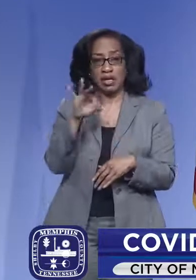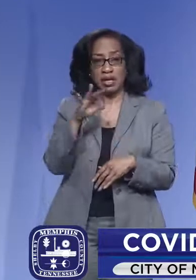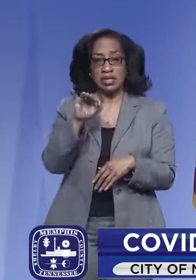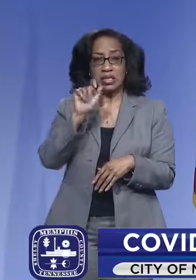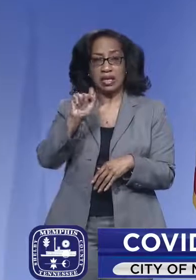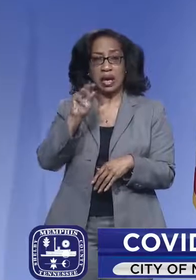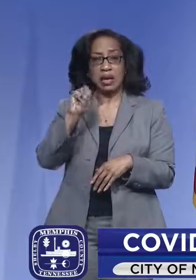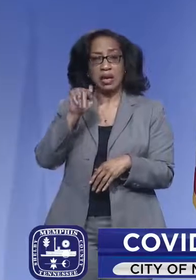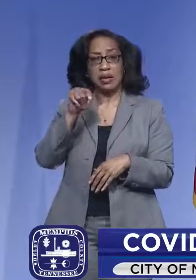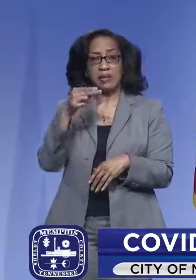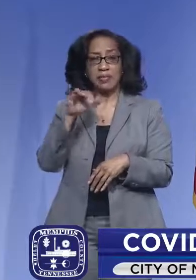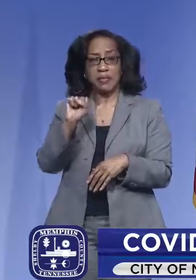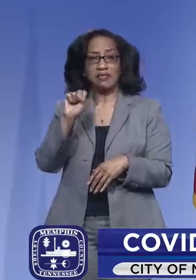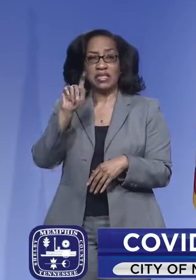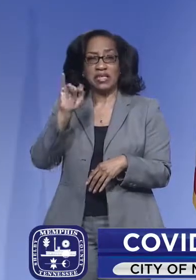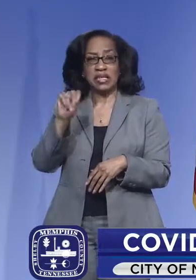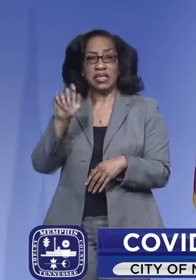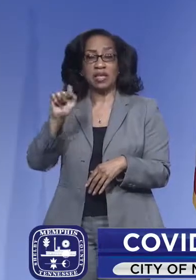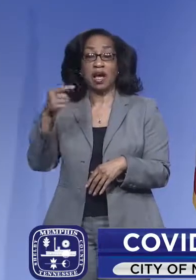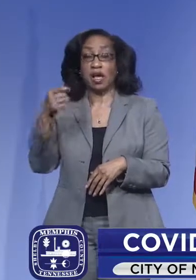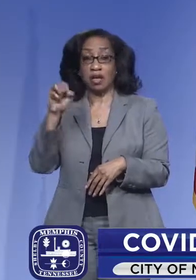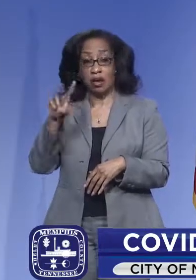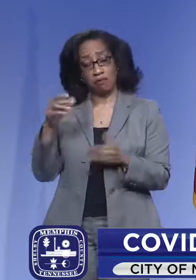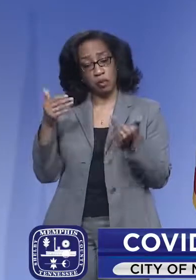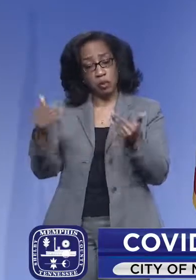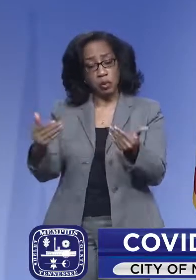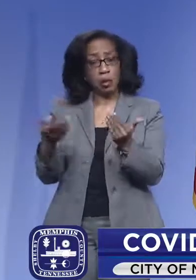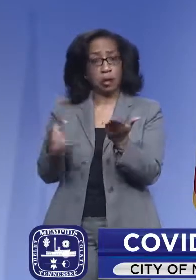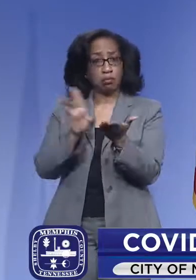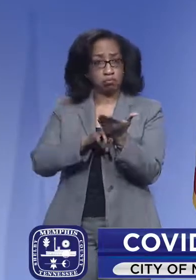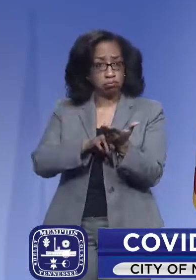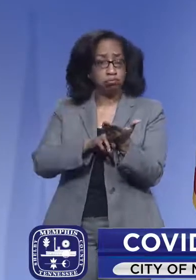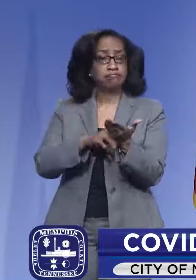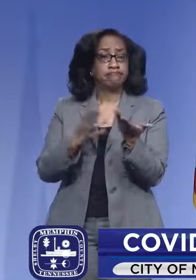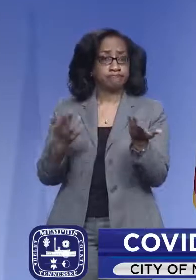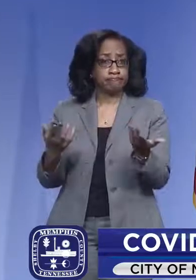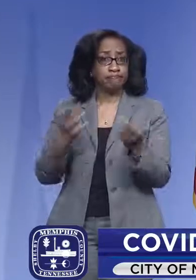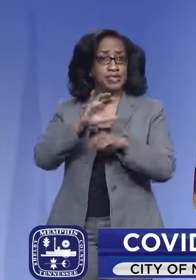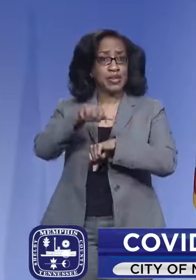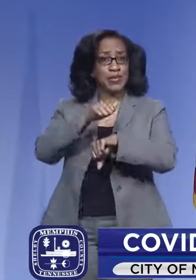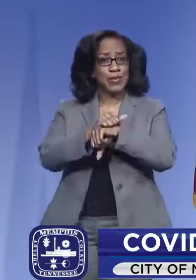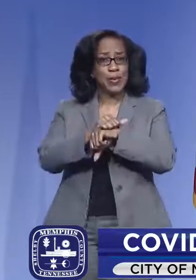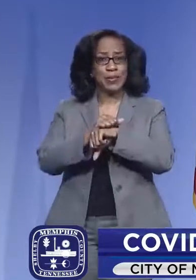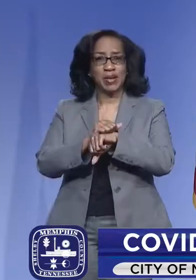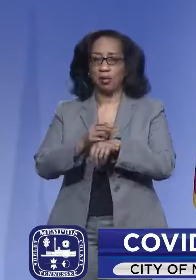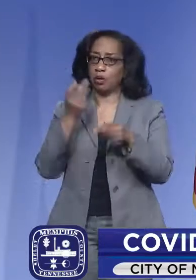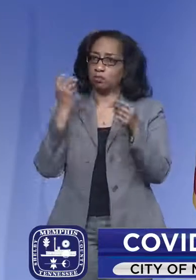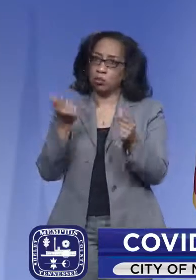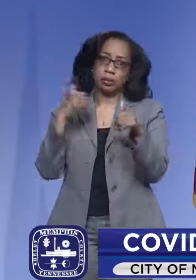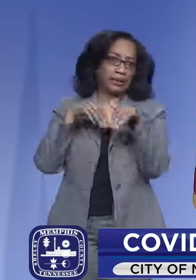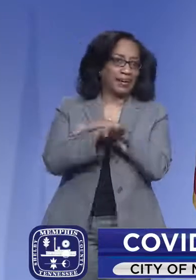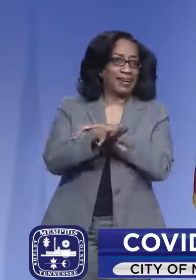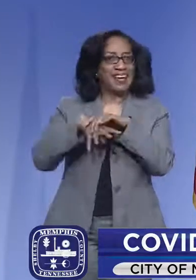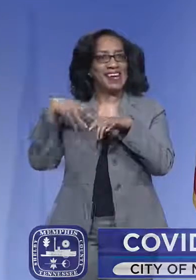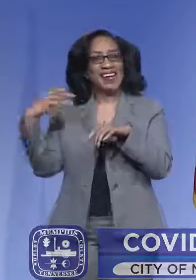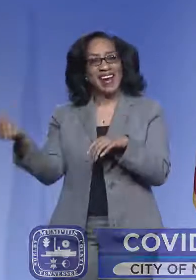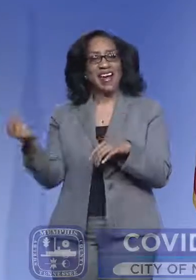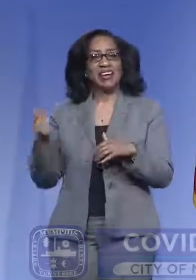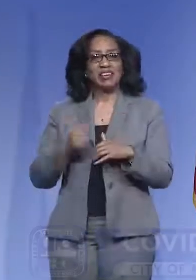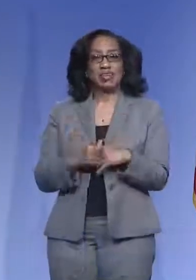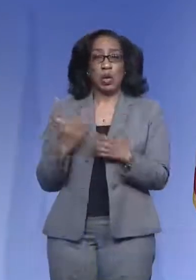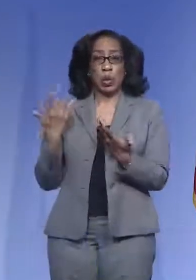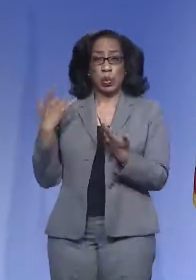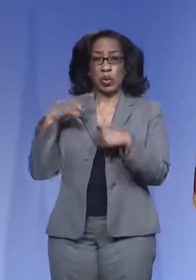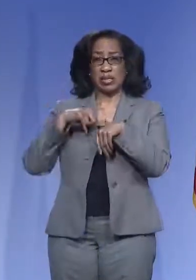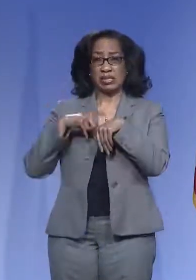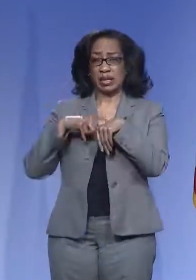covid19.memphistn.gov, you can sign up for one of those appointments, and we can assure you that you'll be in and out very quickly. Our wait times are